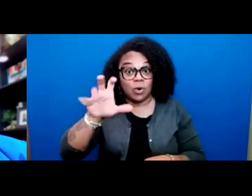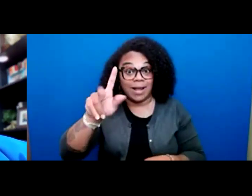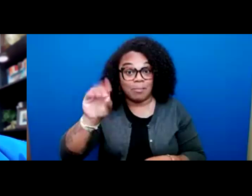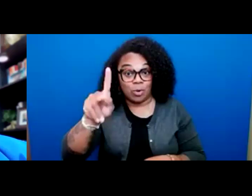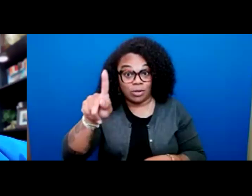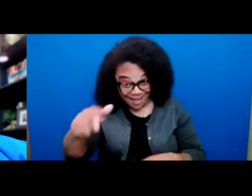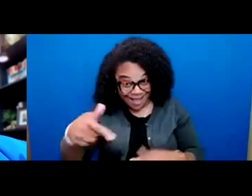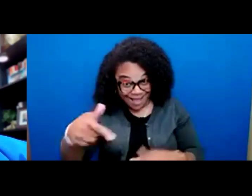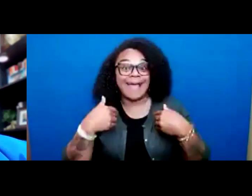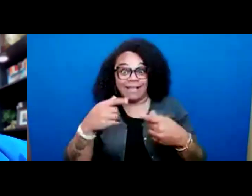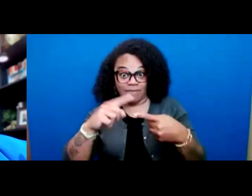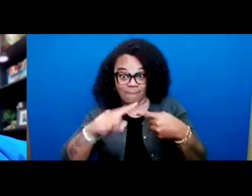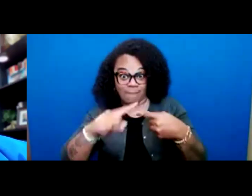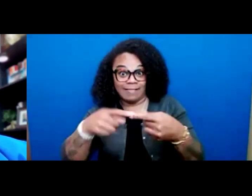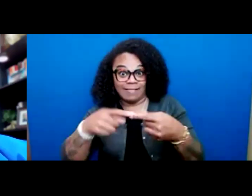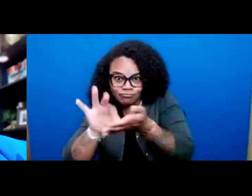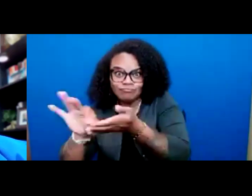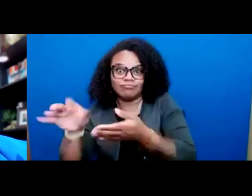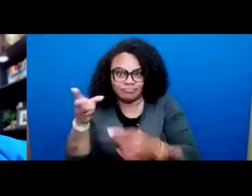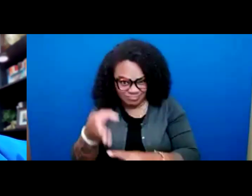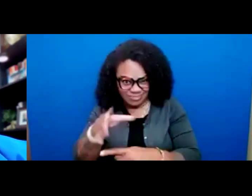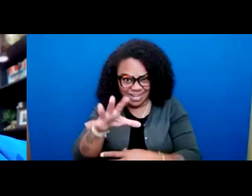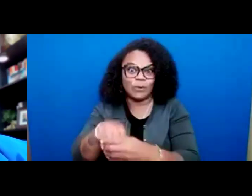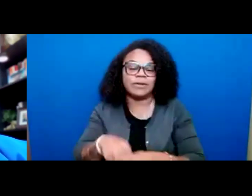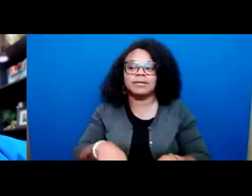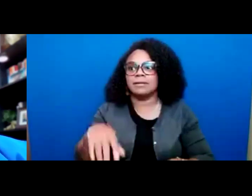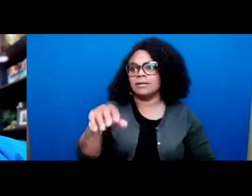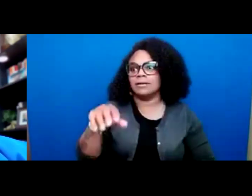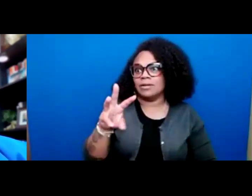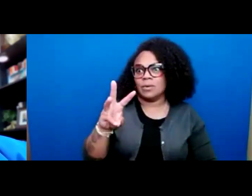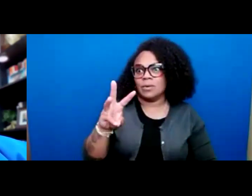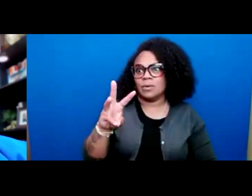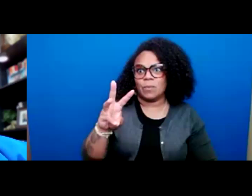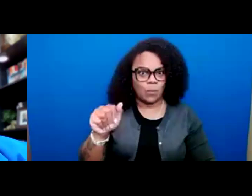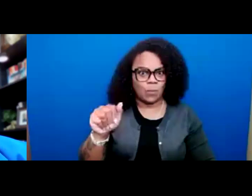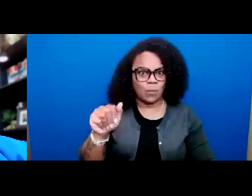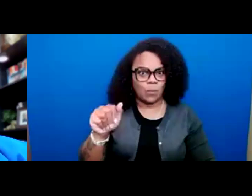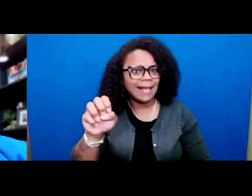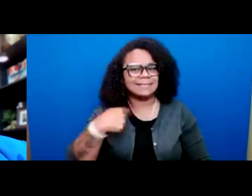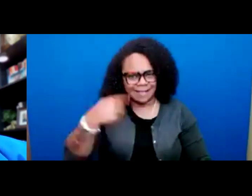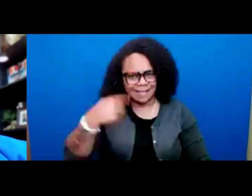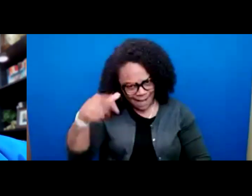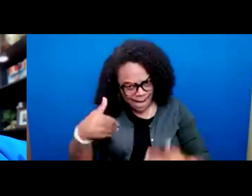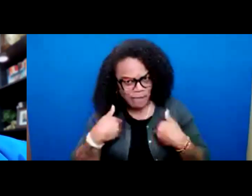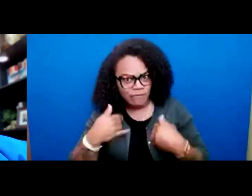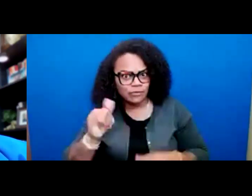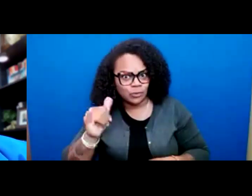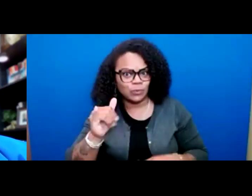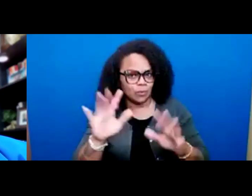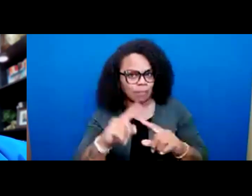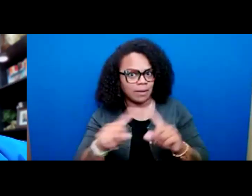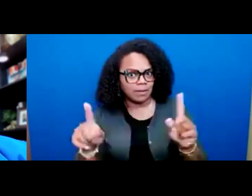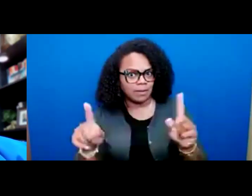its software packages. I believe even Wave does. But you're going to want to have that top tier record